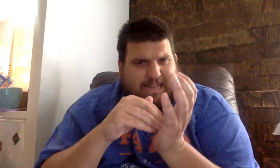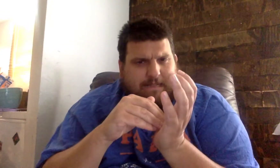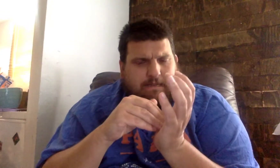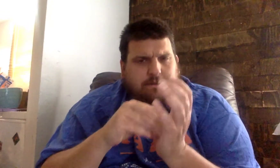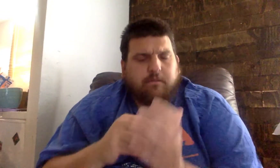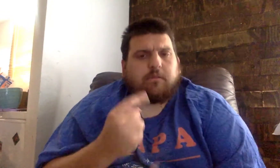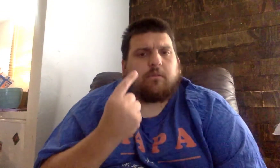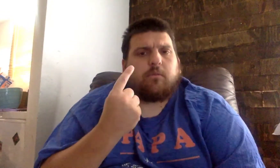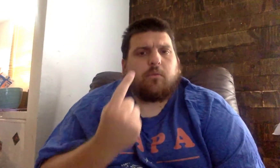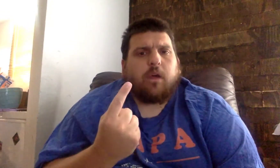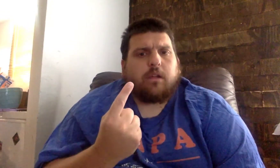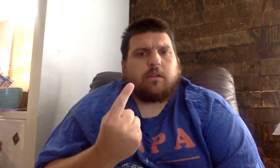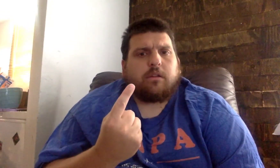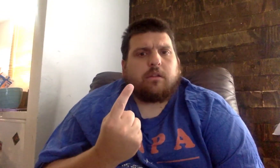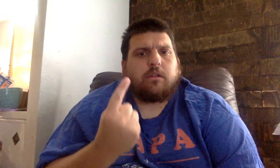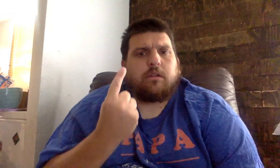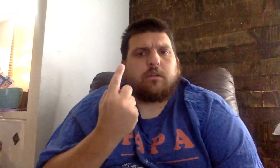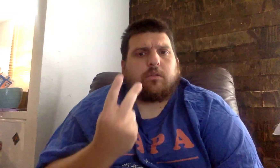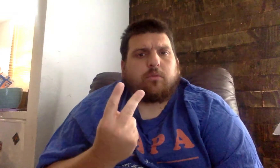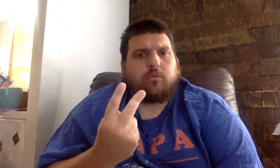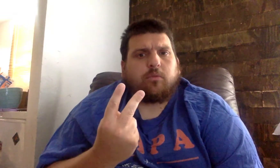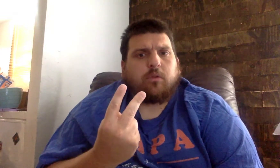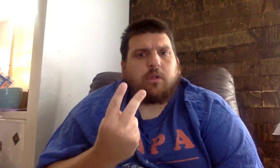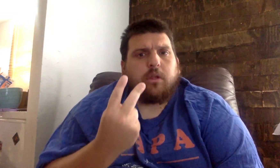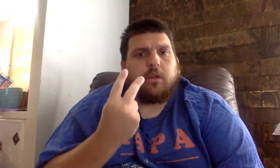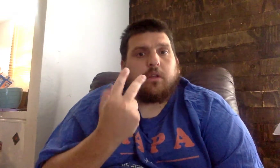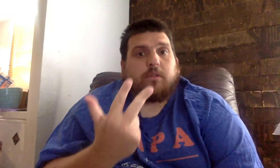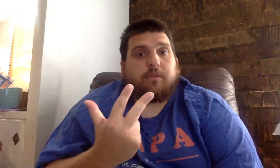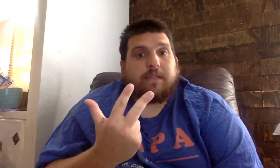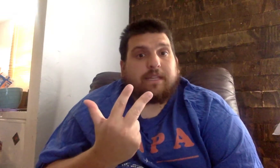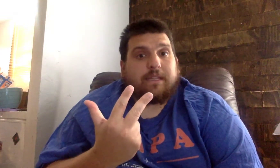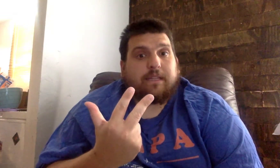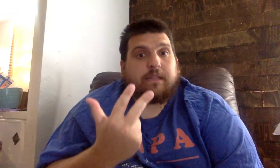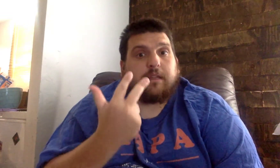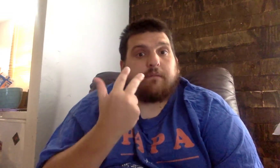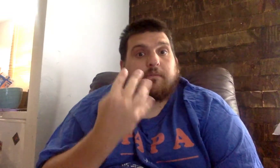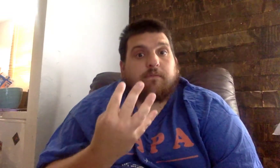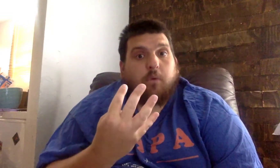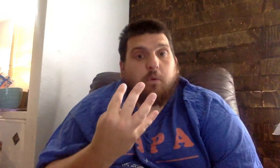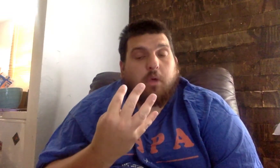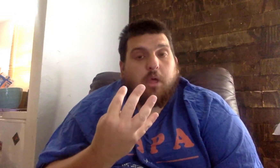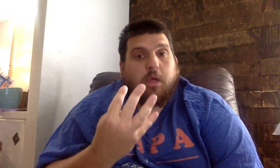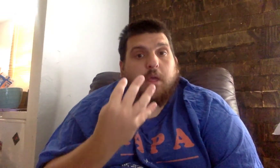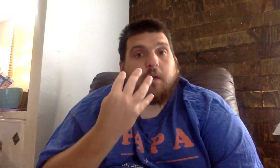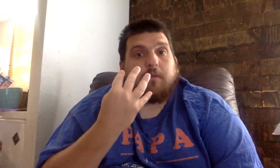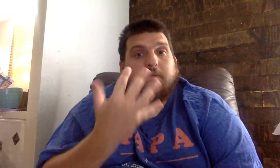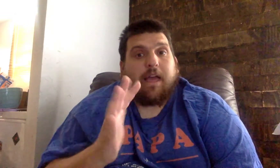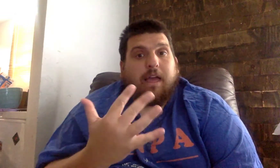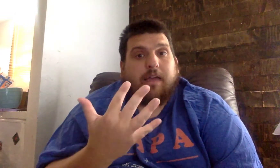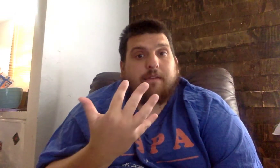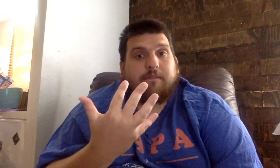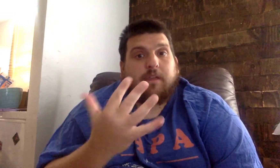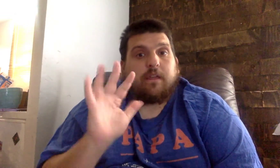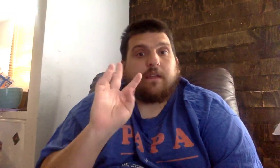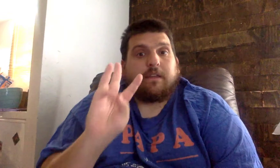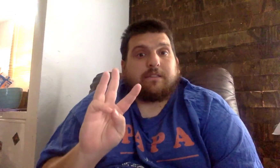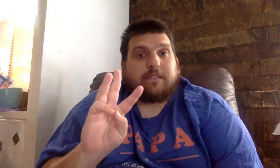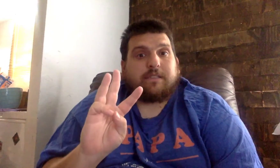Again. 1, 2, 3, 4, 5,